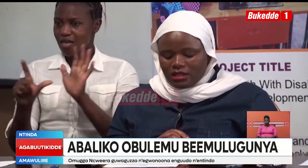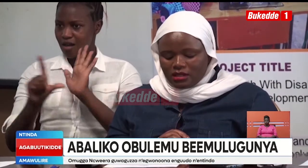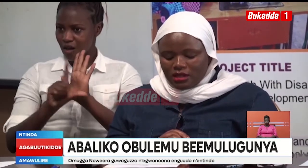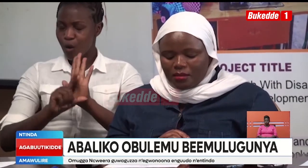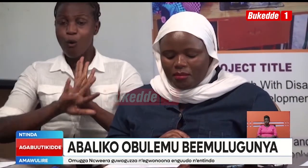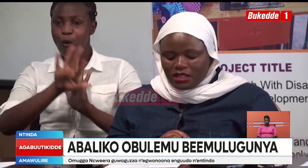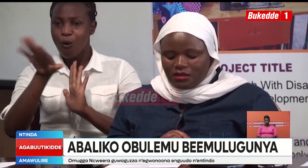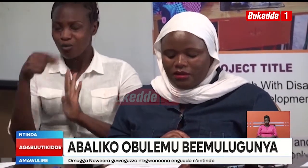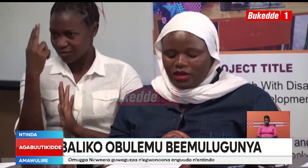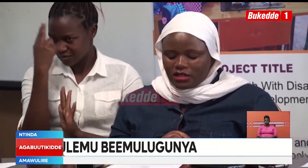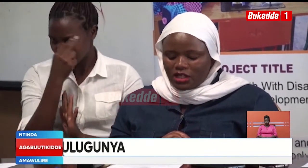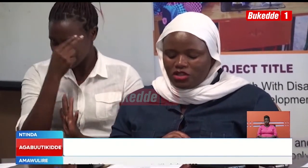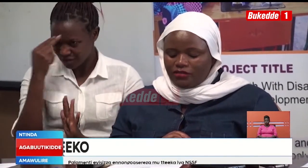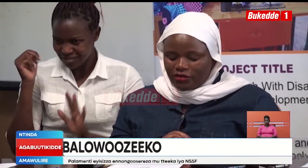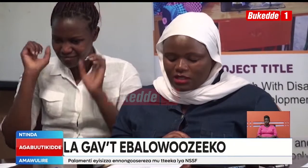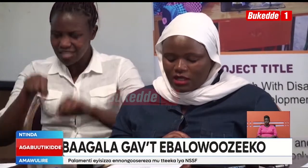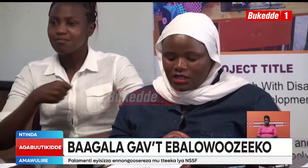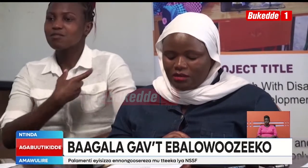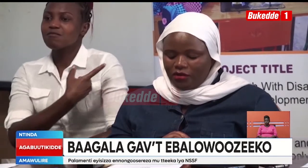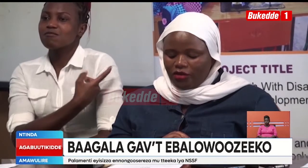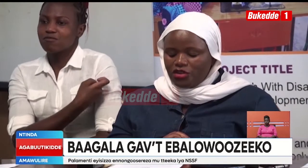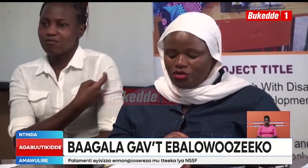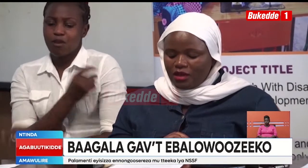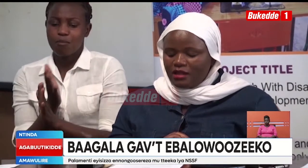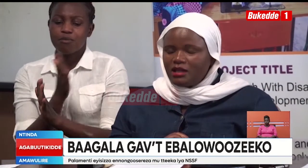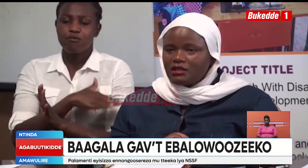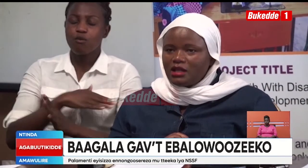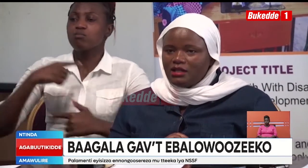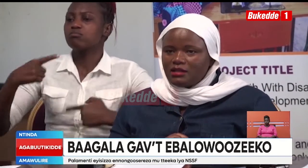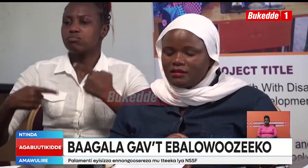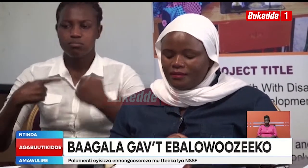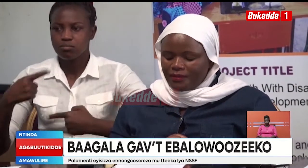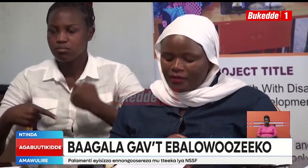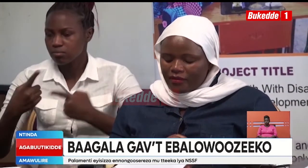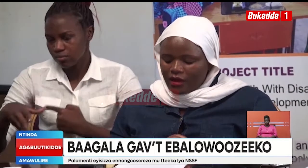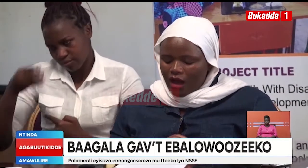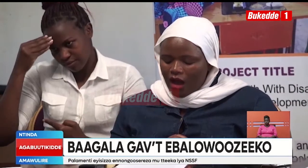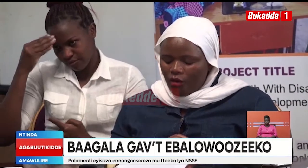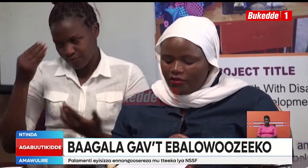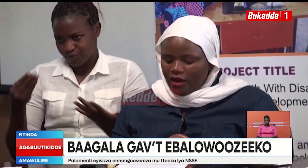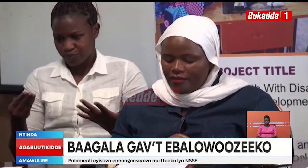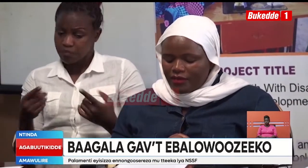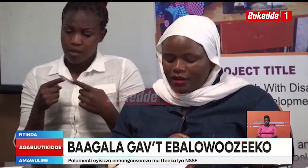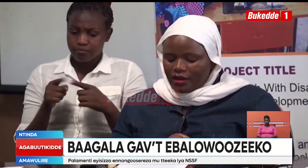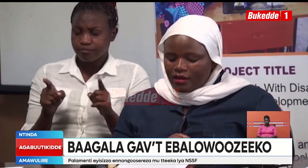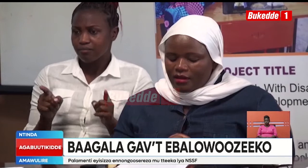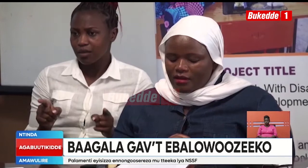students must be vaccinated before resuming their studies. However,